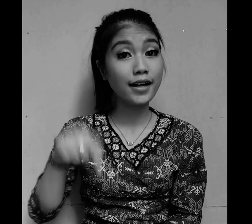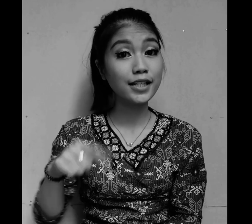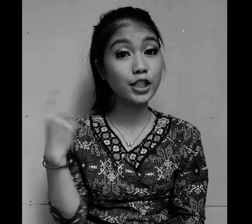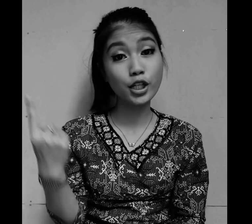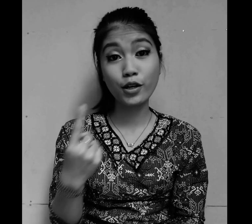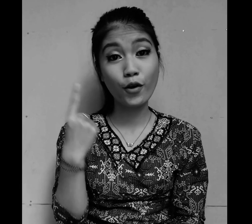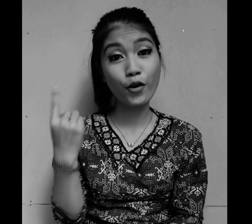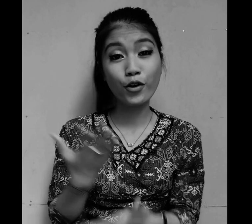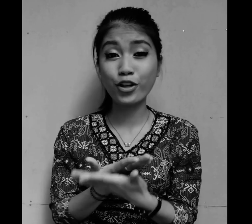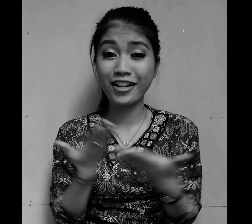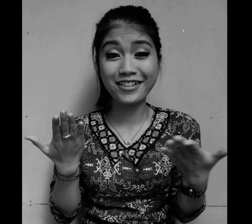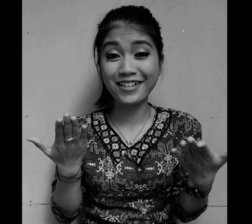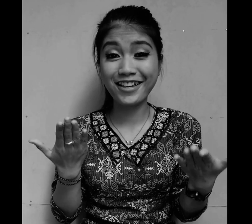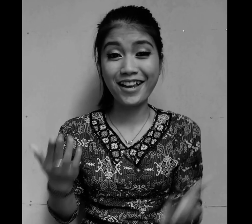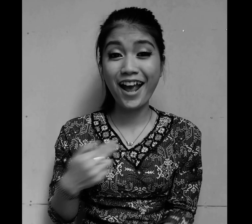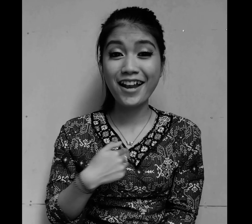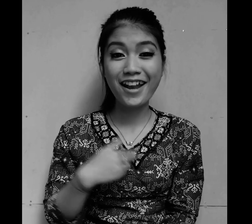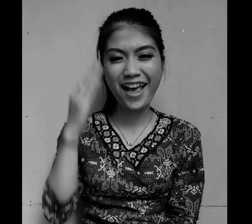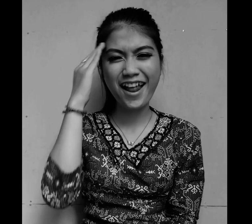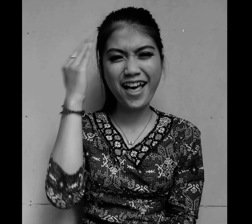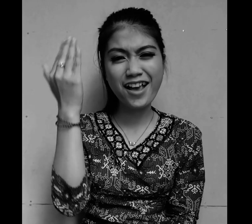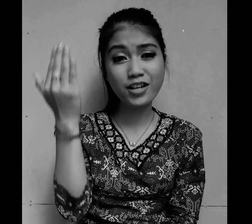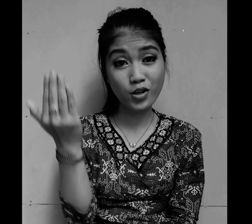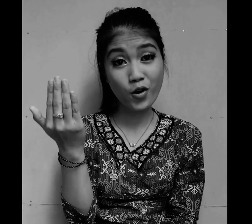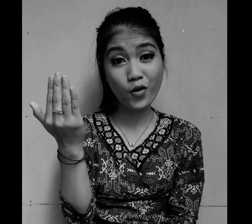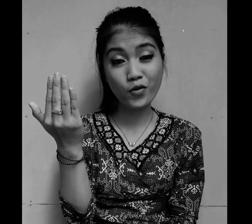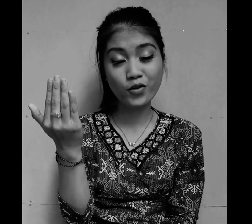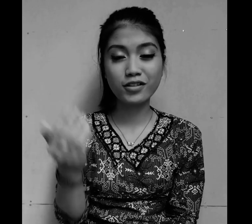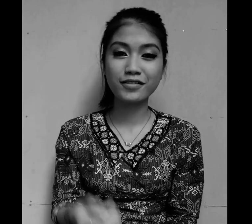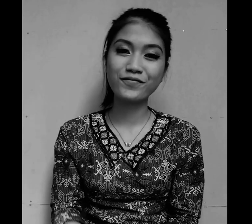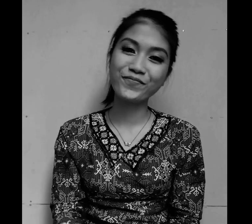But it's the only thing that I know.